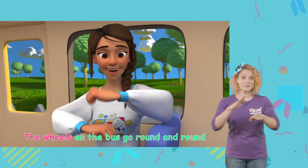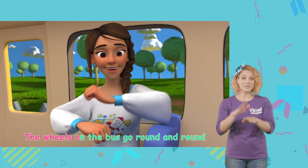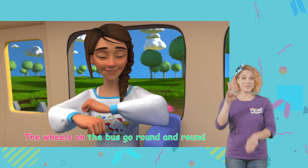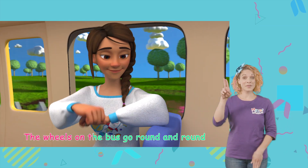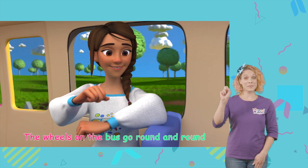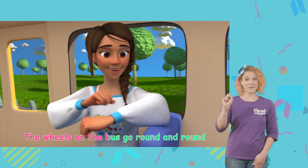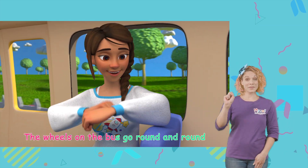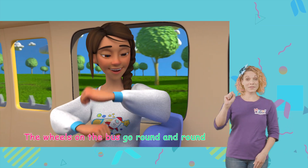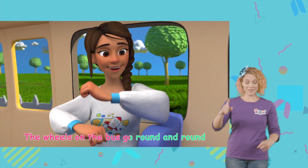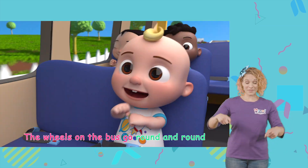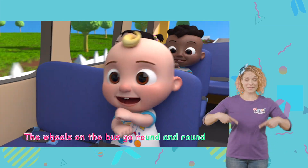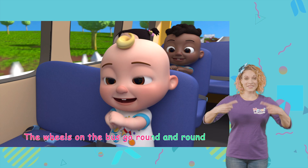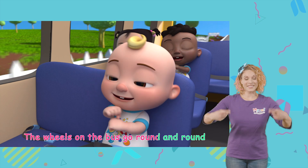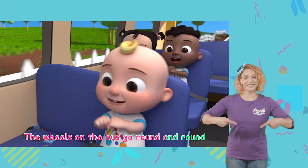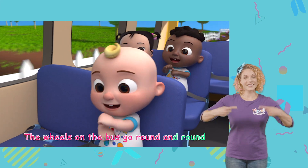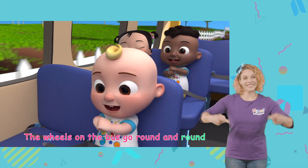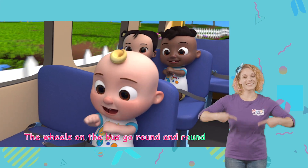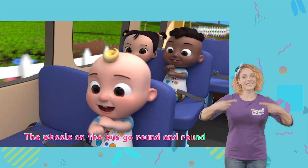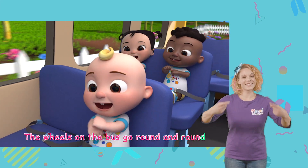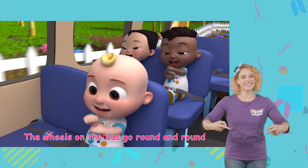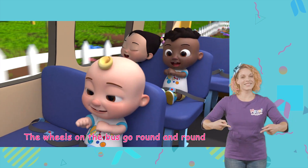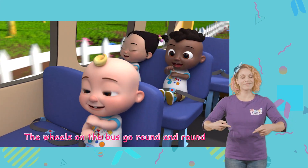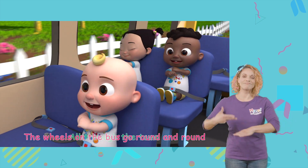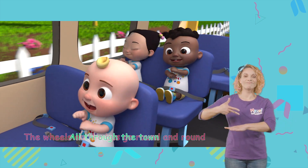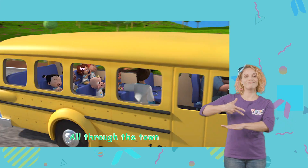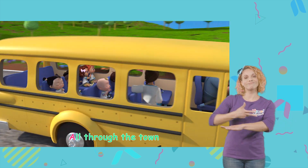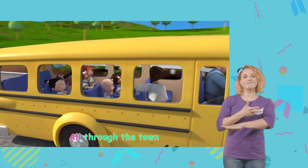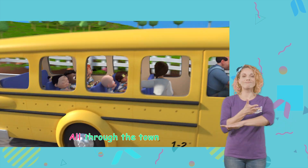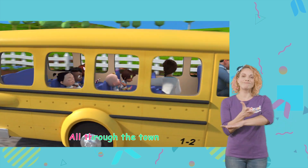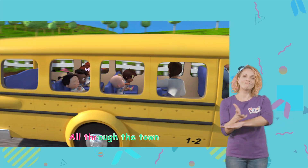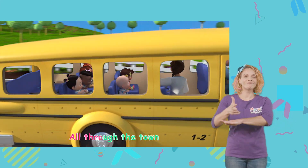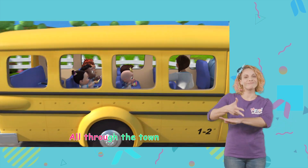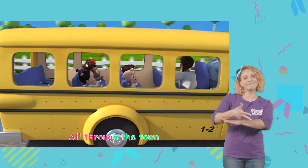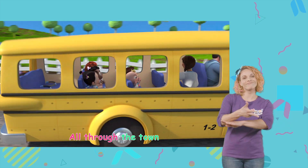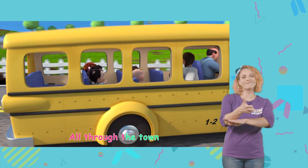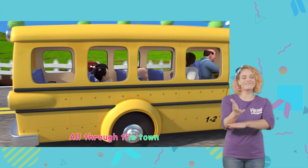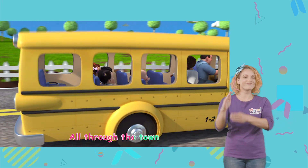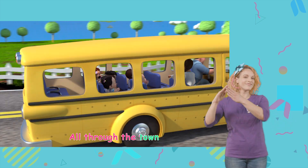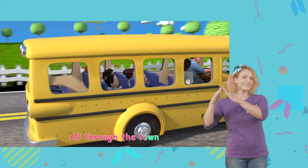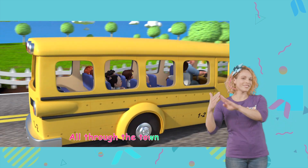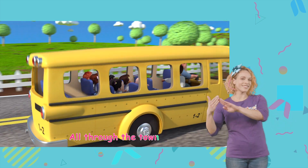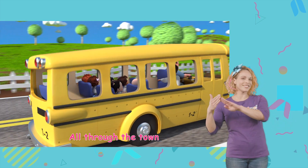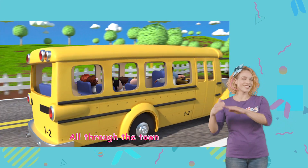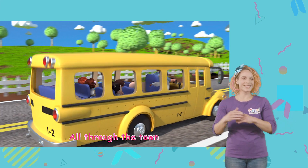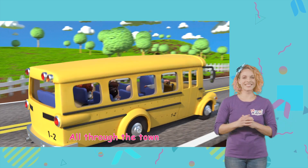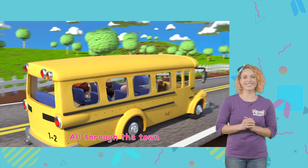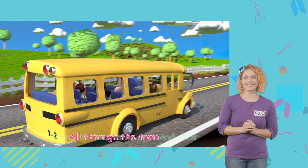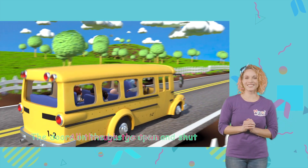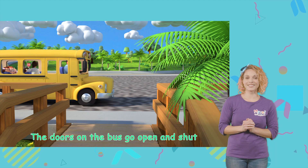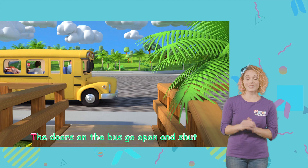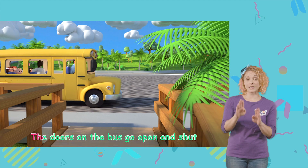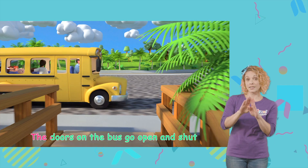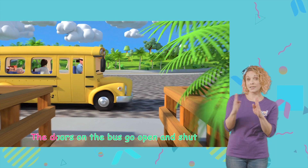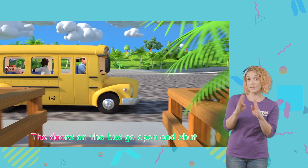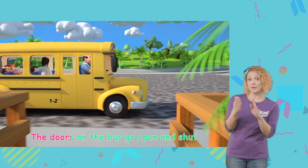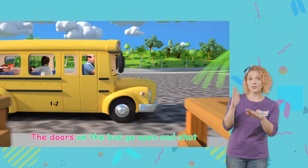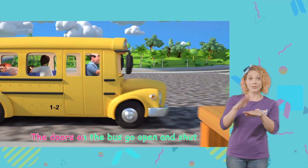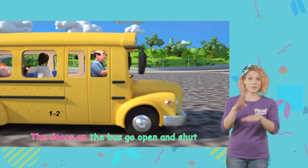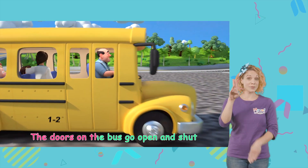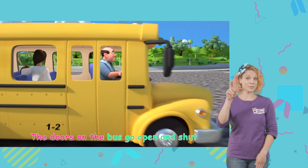the bus go round and round, all through the town. The doors on the